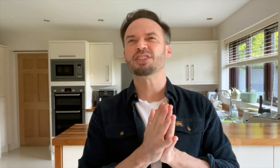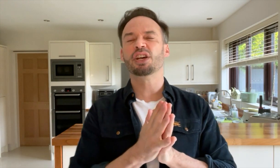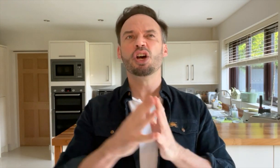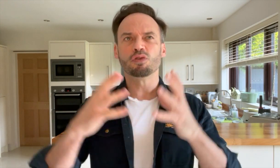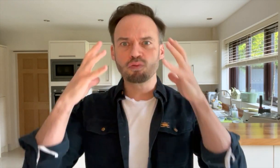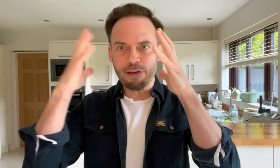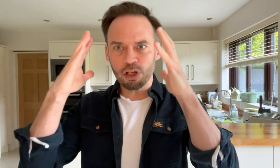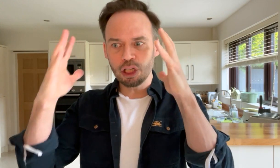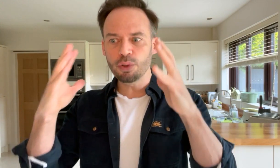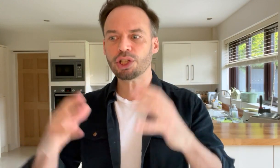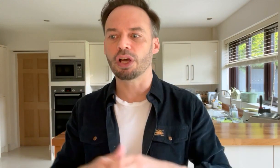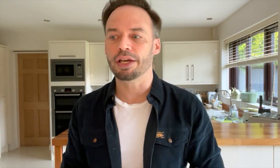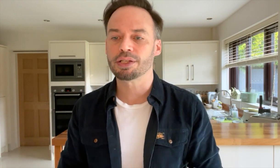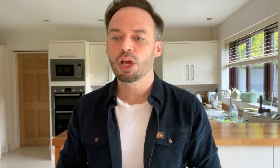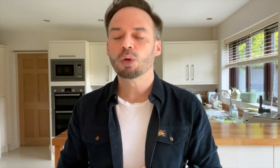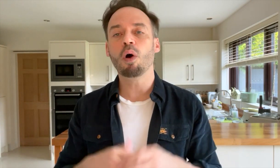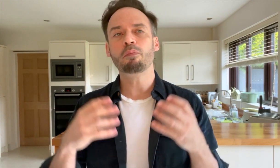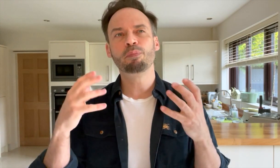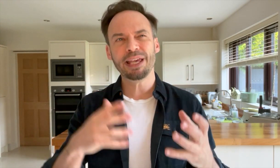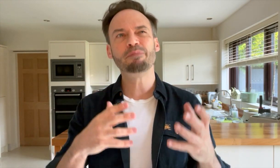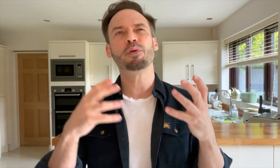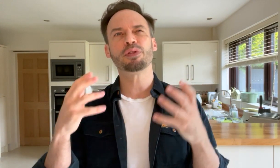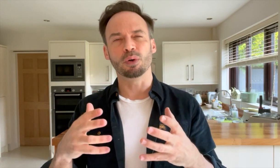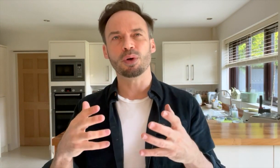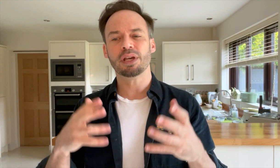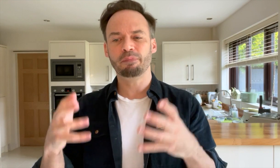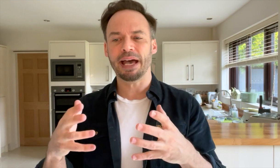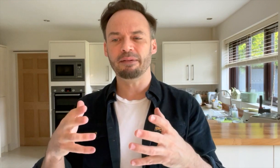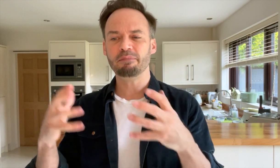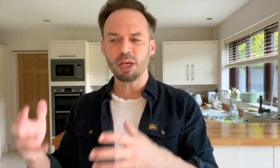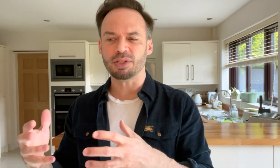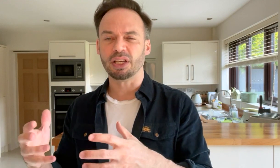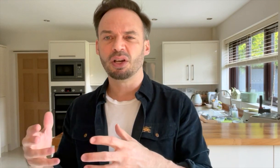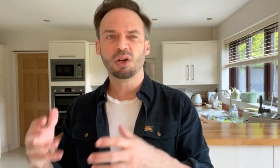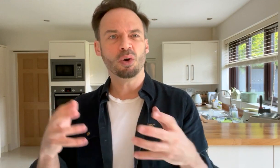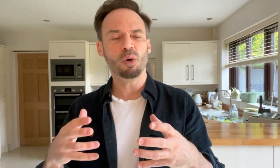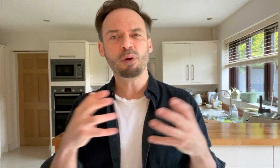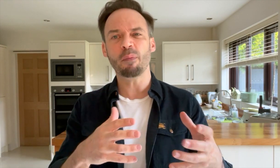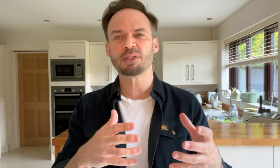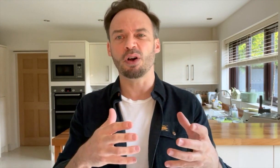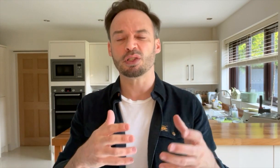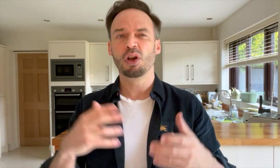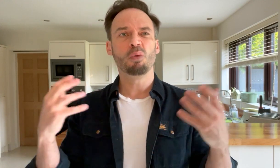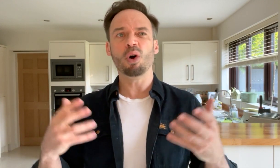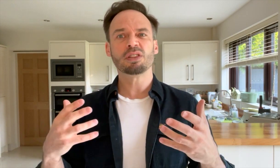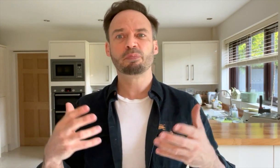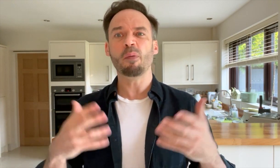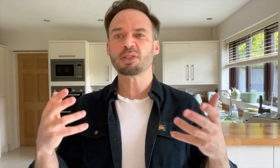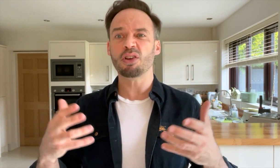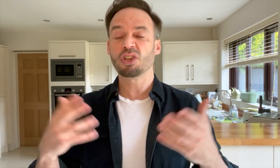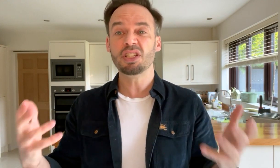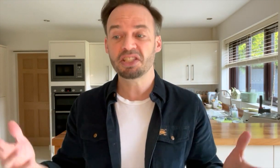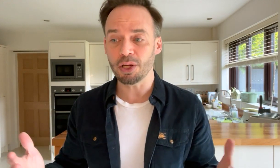to revolutionize what people thought about music or pop stars what pop stars could do